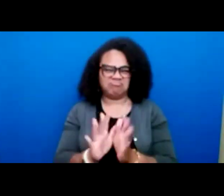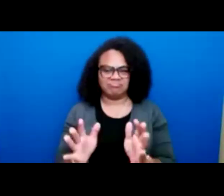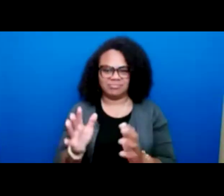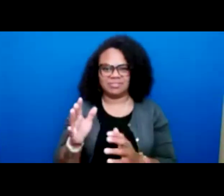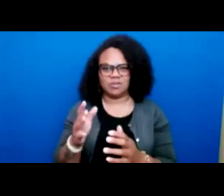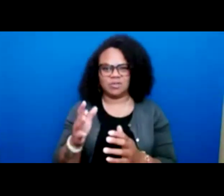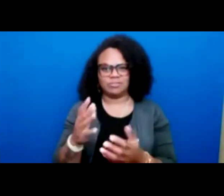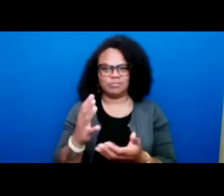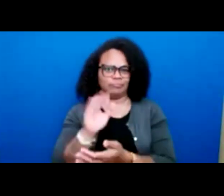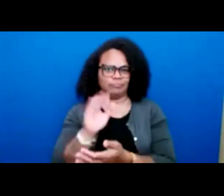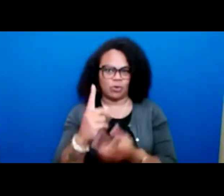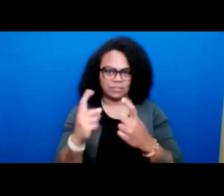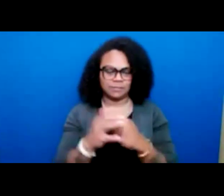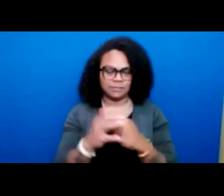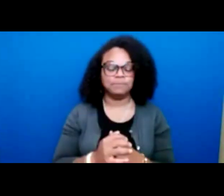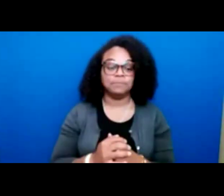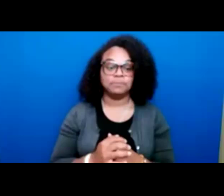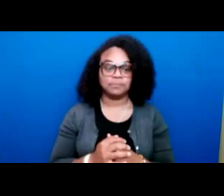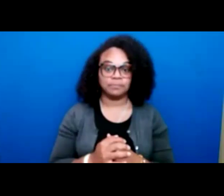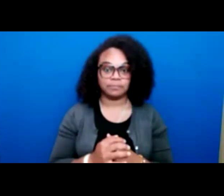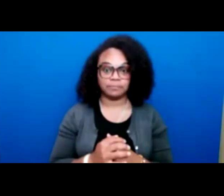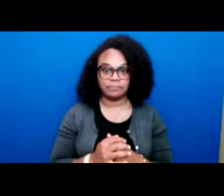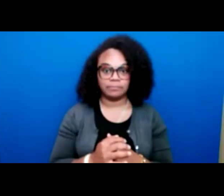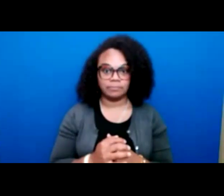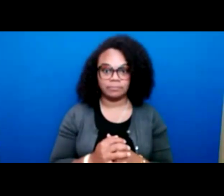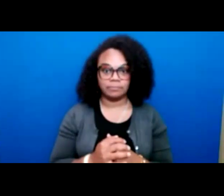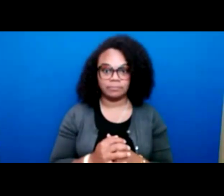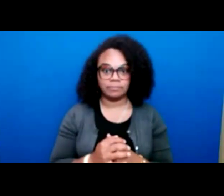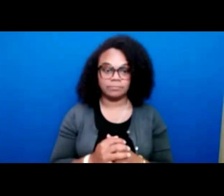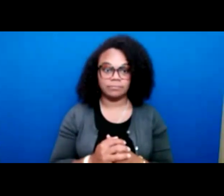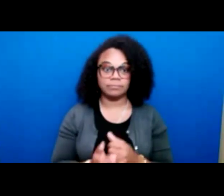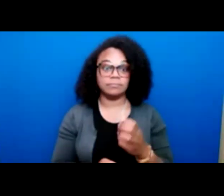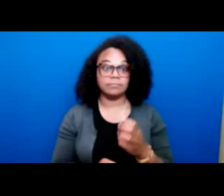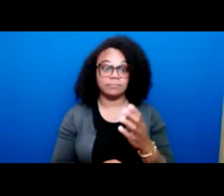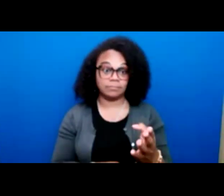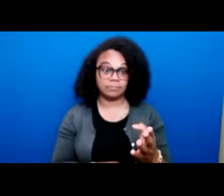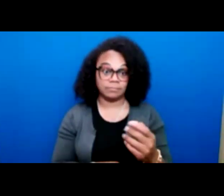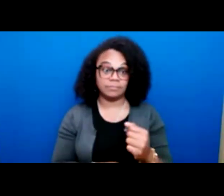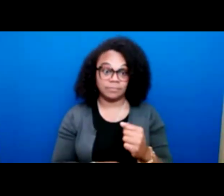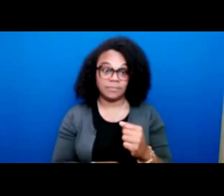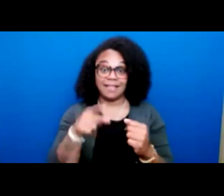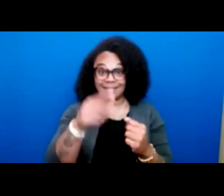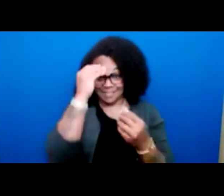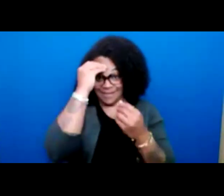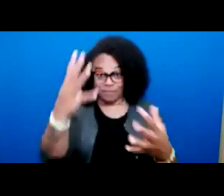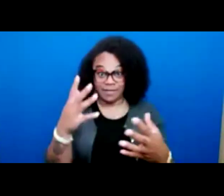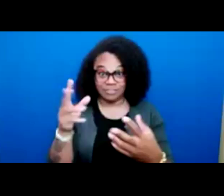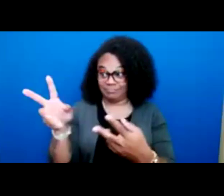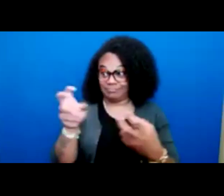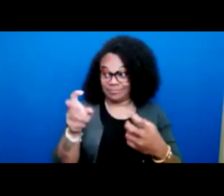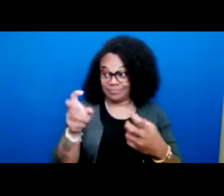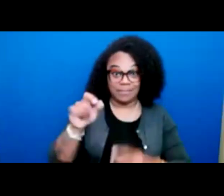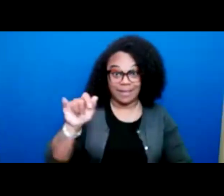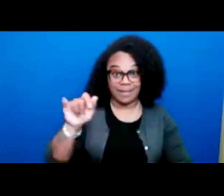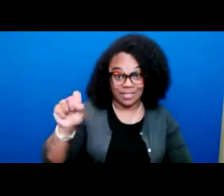questions. So as I said, this is a real thing. I got this information directly from the IRS's